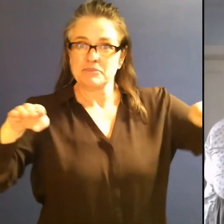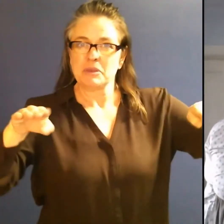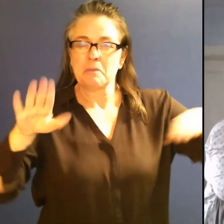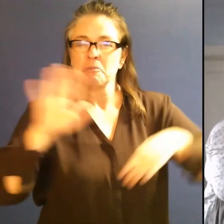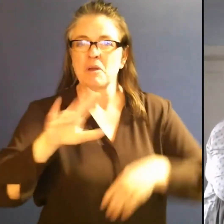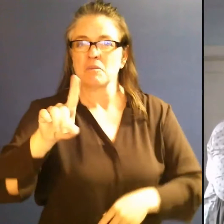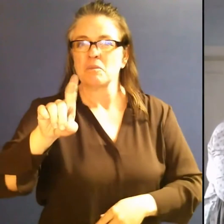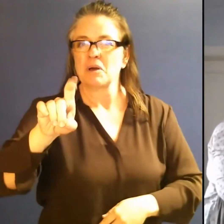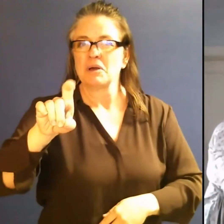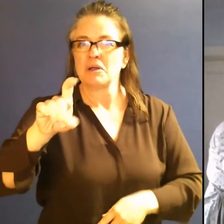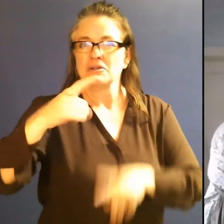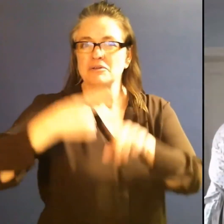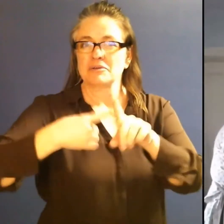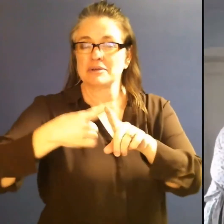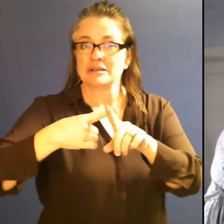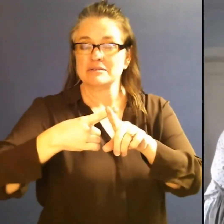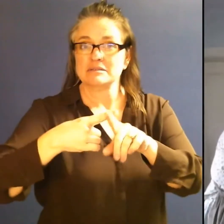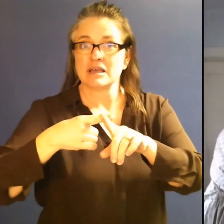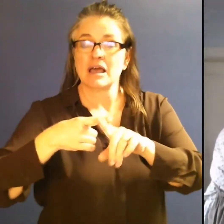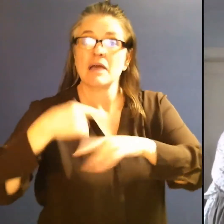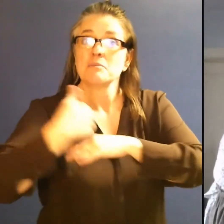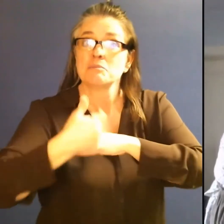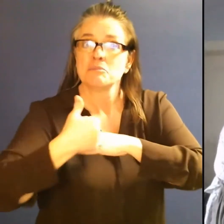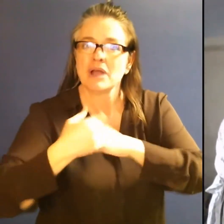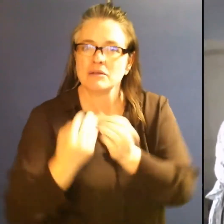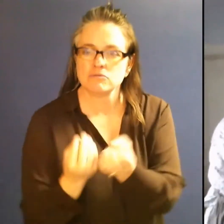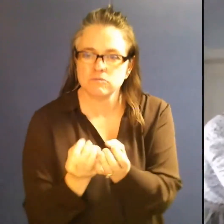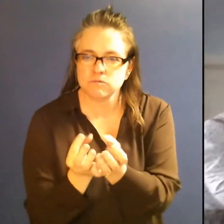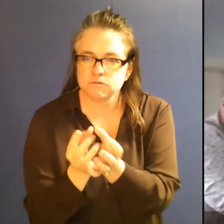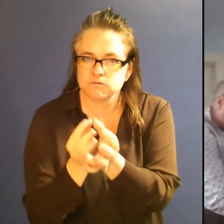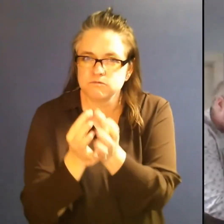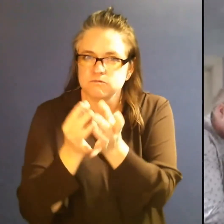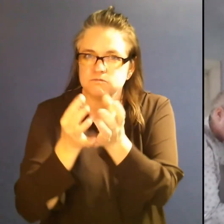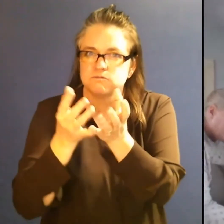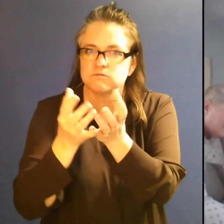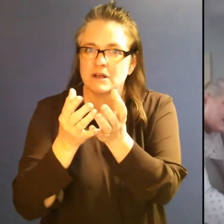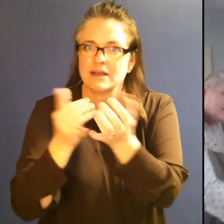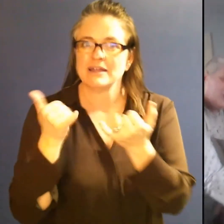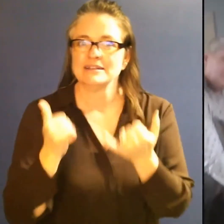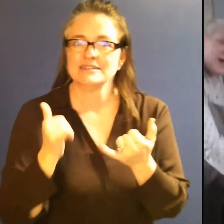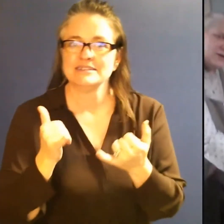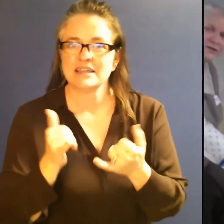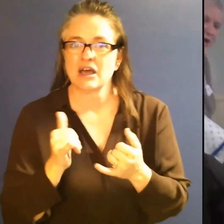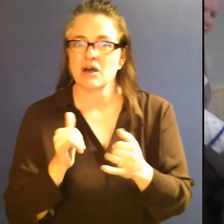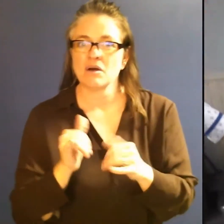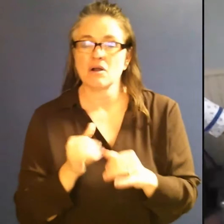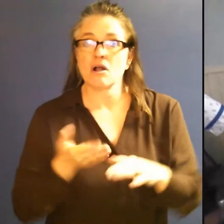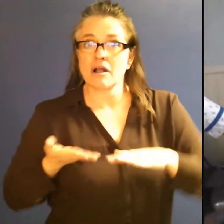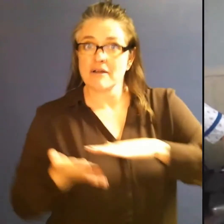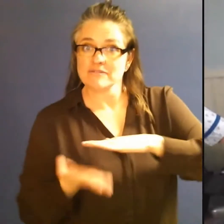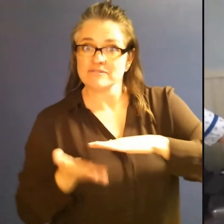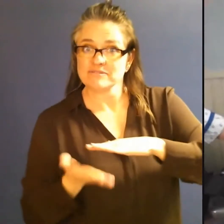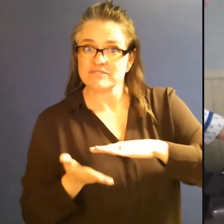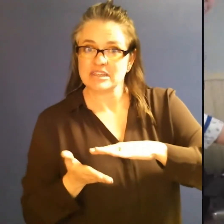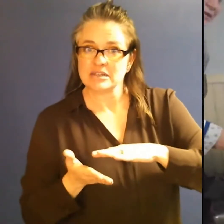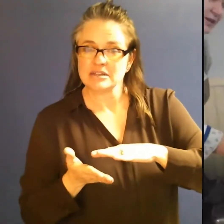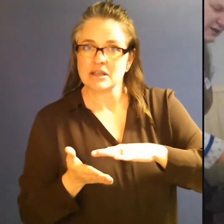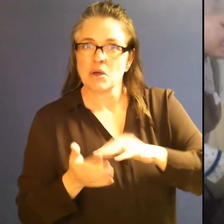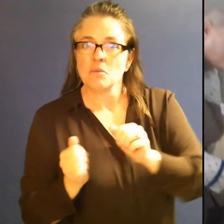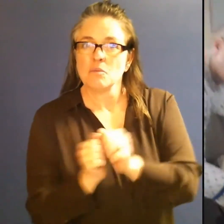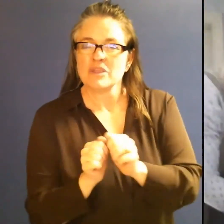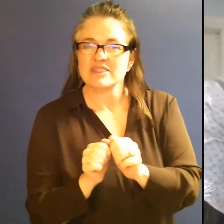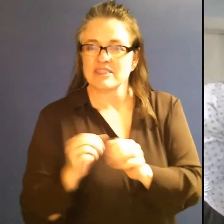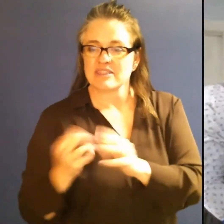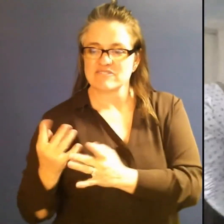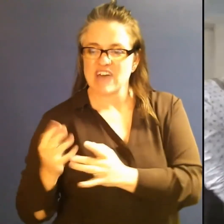and bread will rise. Our oven is on the side here. Now, because our fire is on the side, most of the